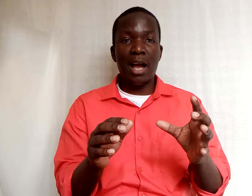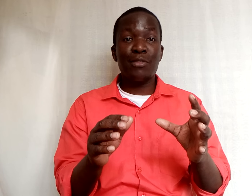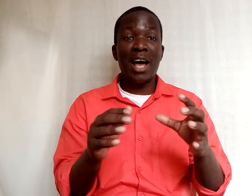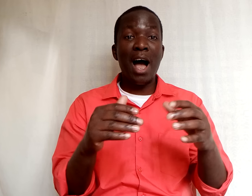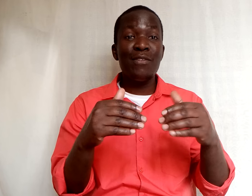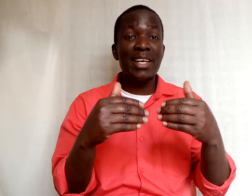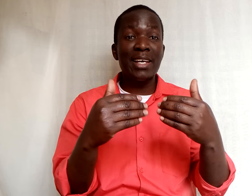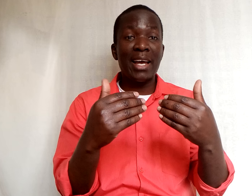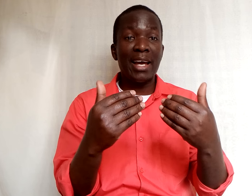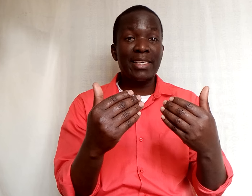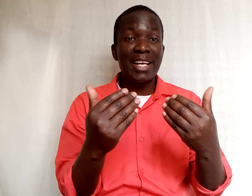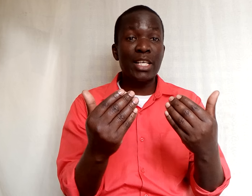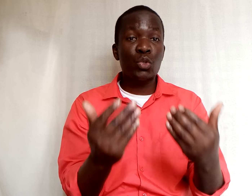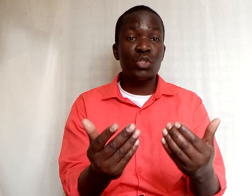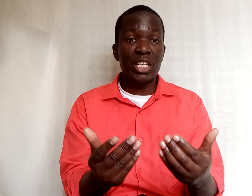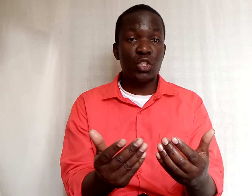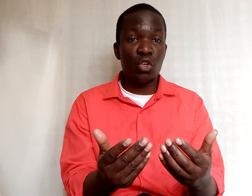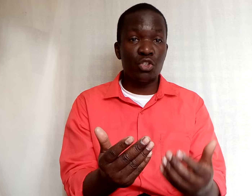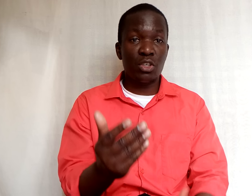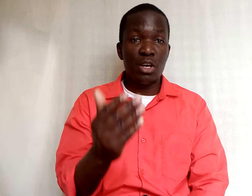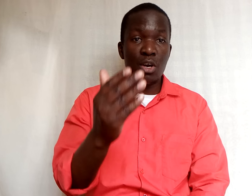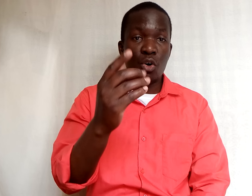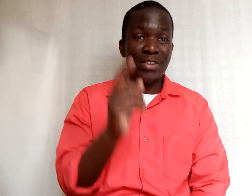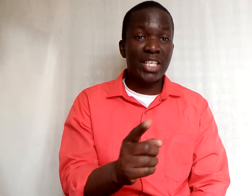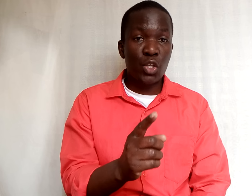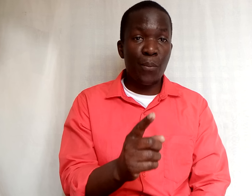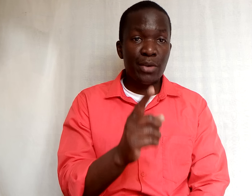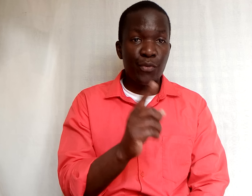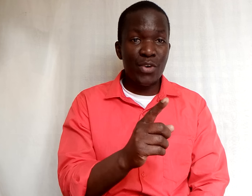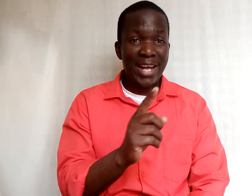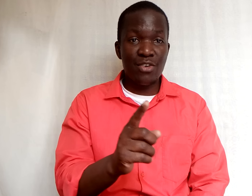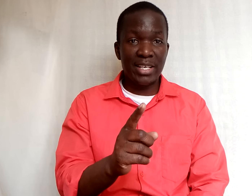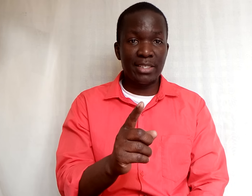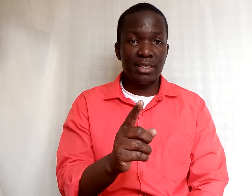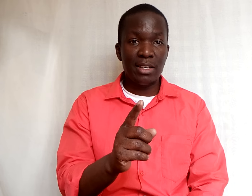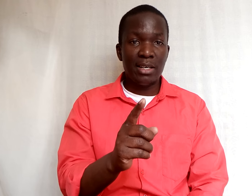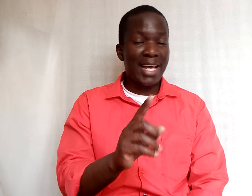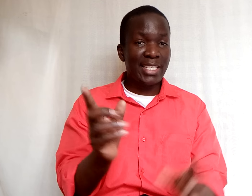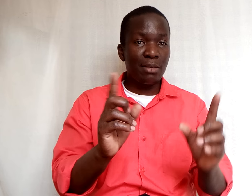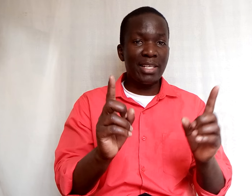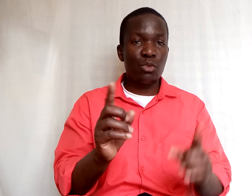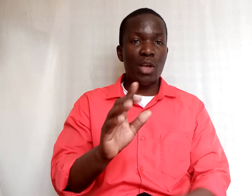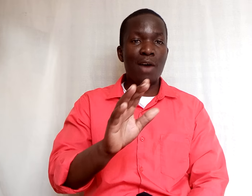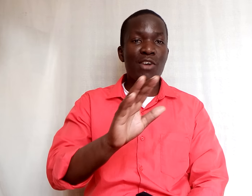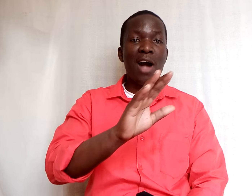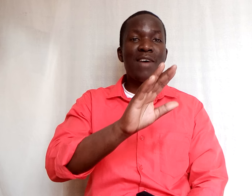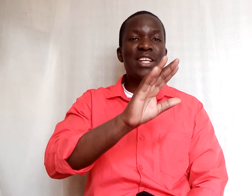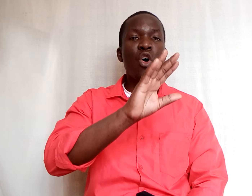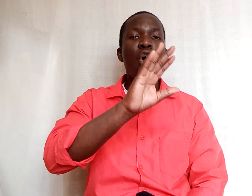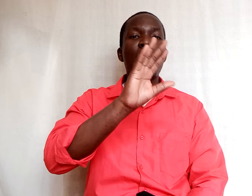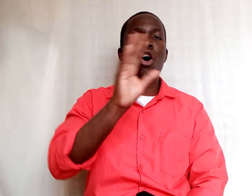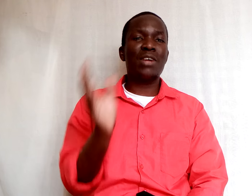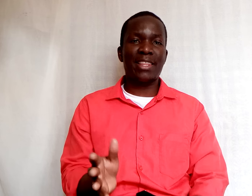after having taken 2 sessions on this topic, food and drinks, doesn't mean that we have covered all other